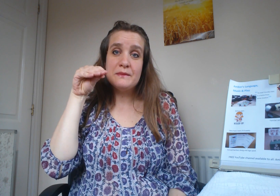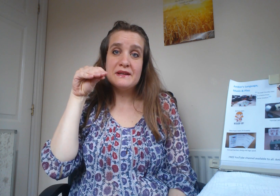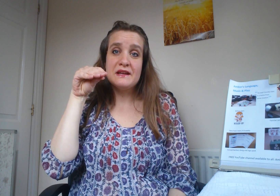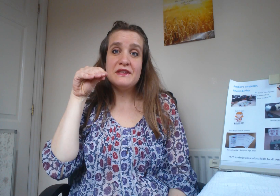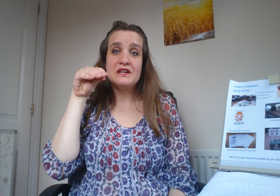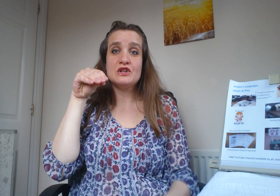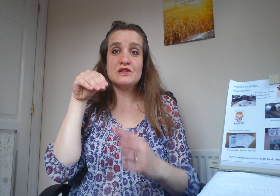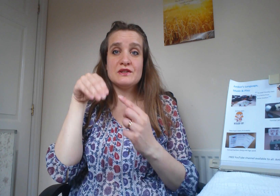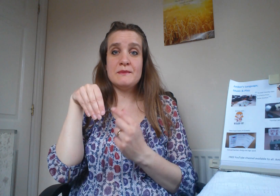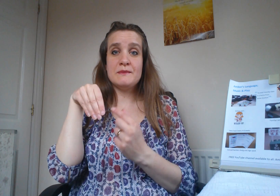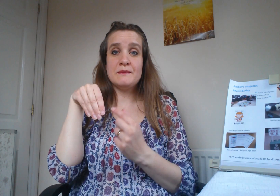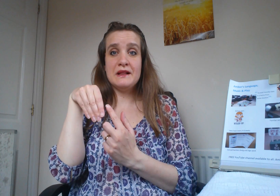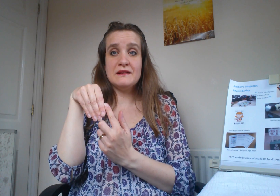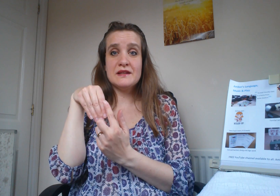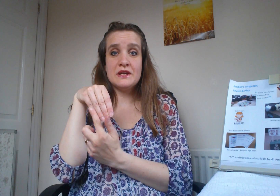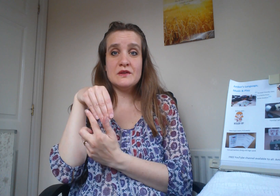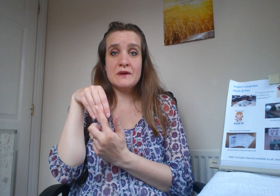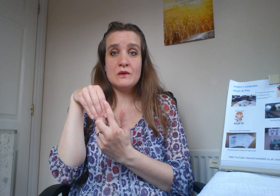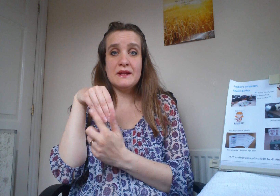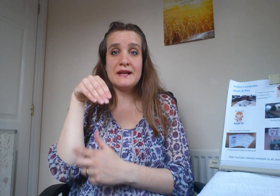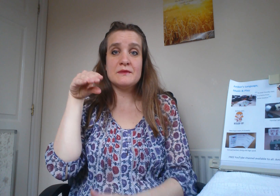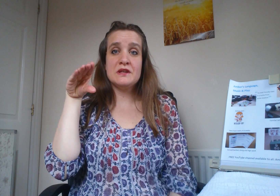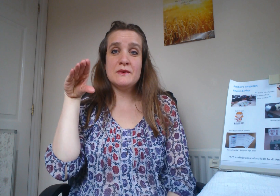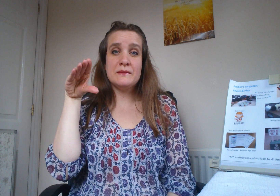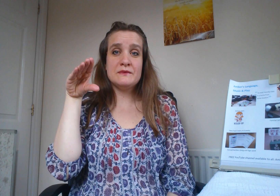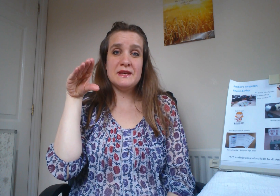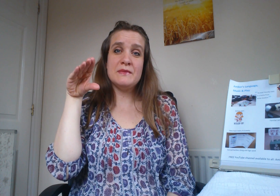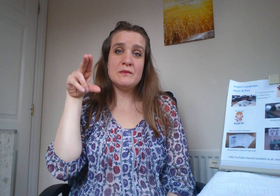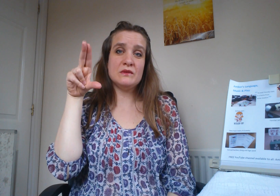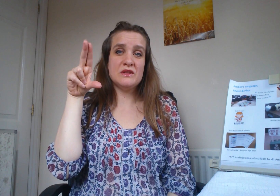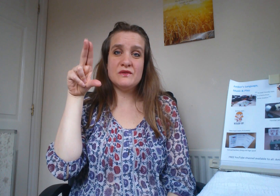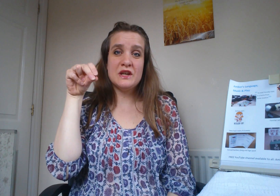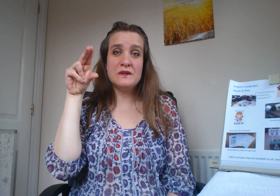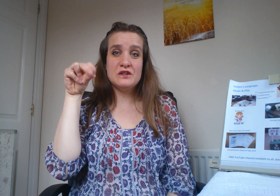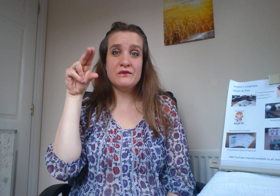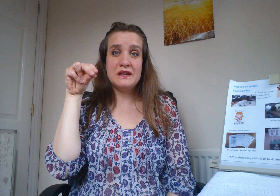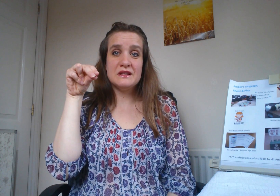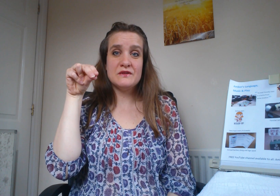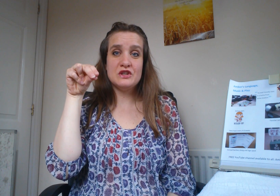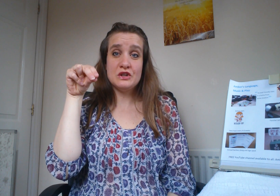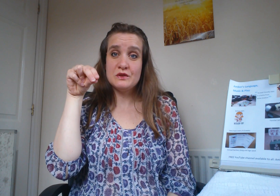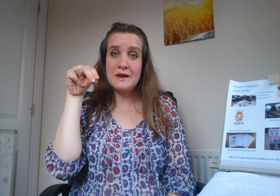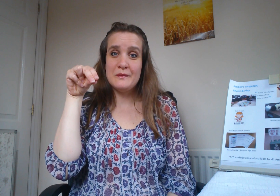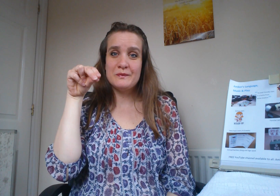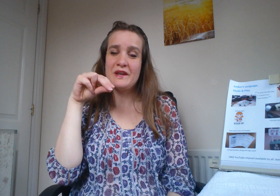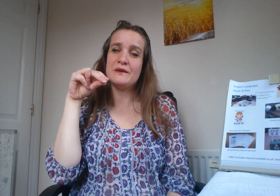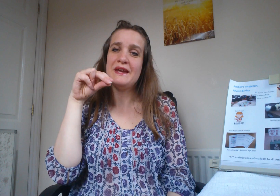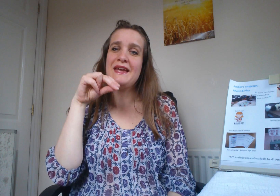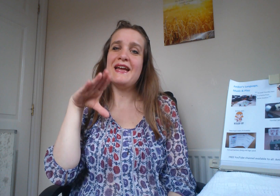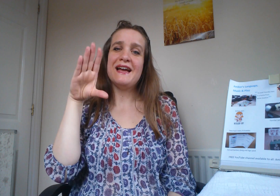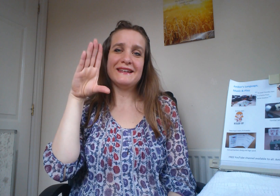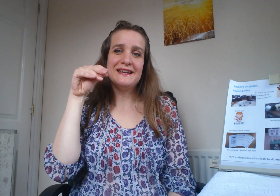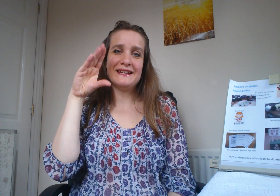because I think a duck's got a big bill, so I use my whole hand. But you will see people using only 2 fingers for duck as well. Okay, a